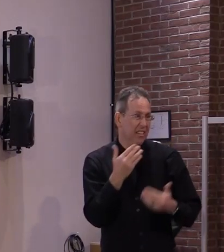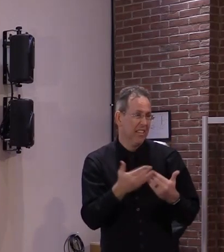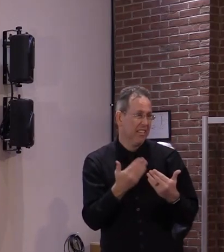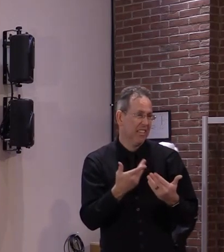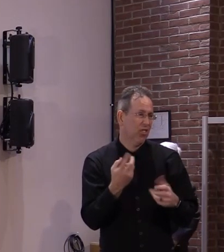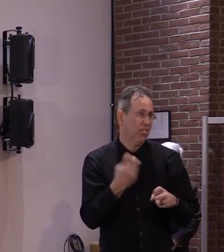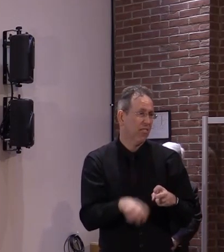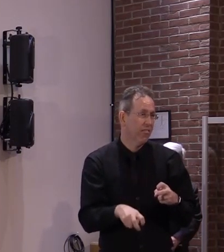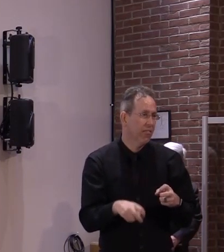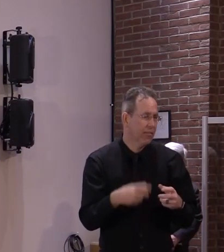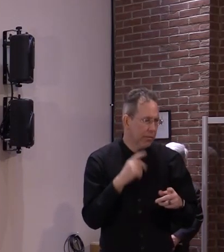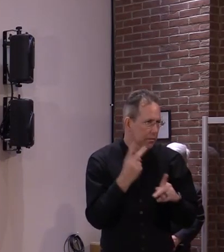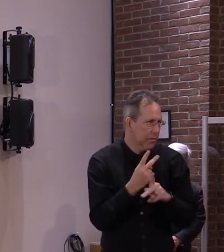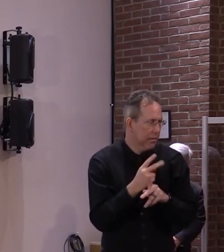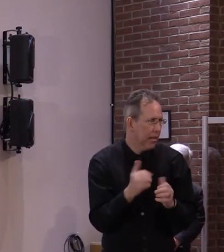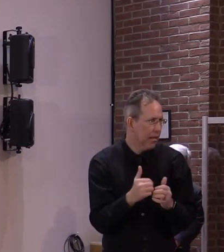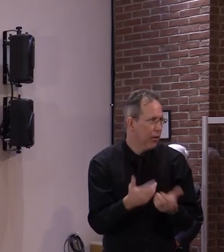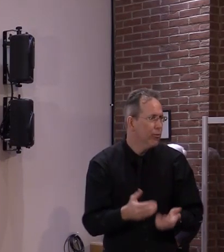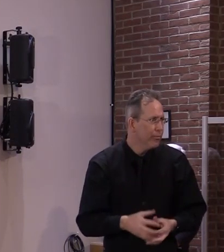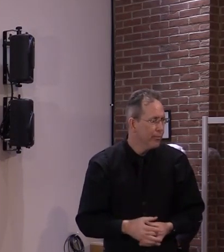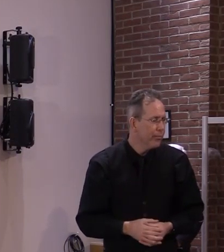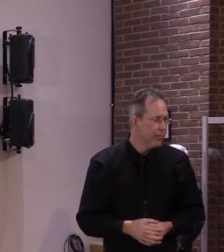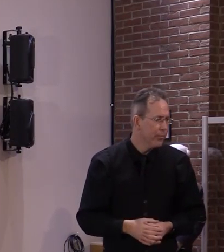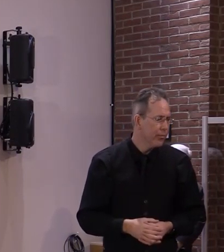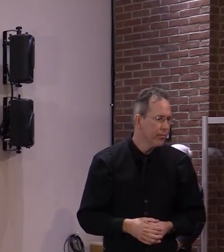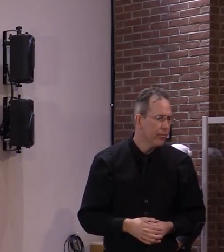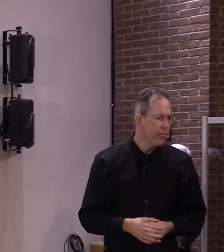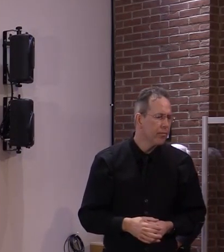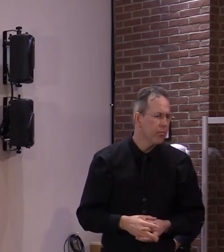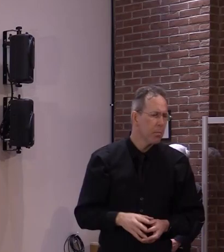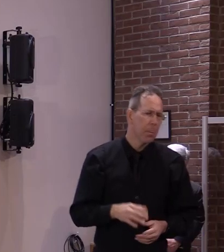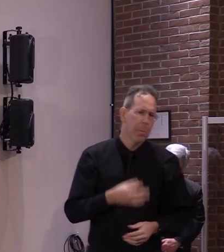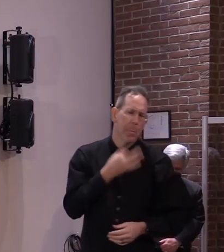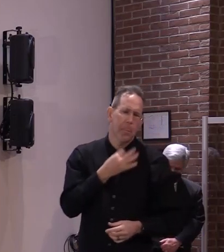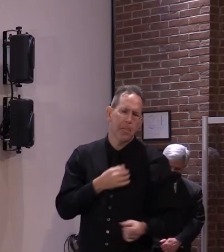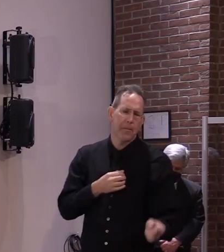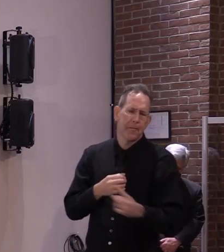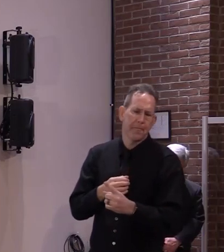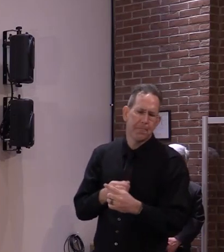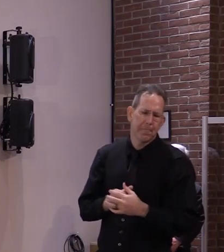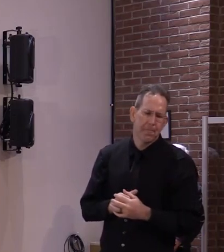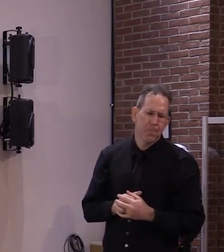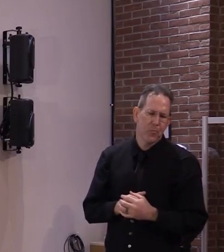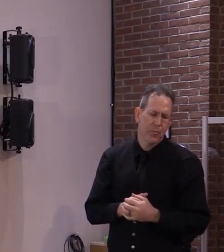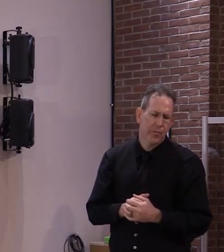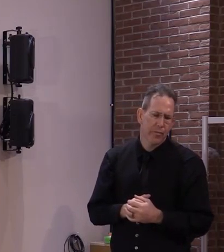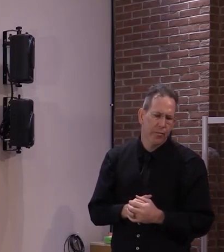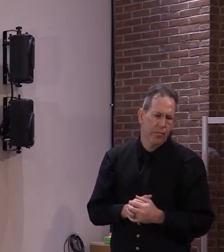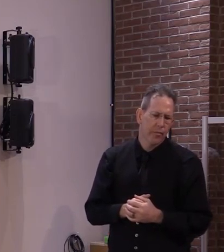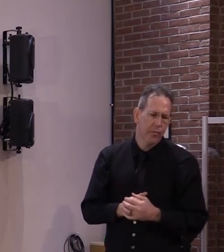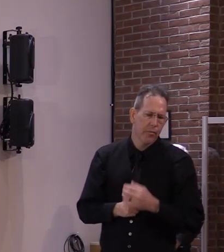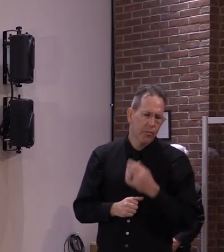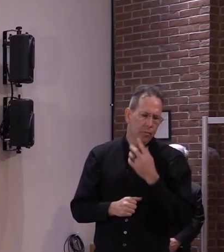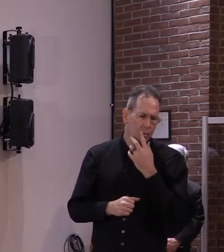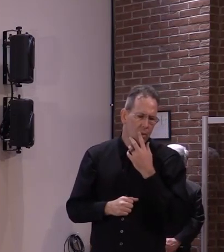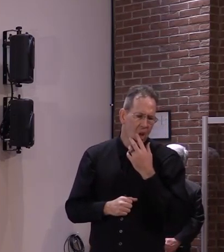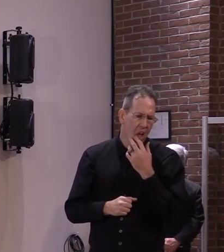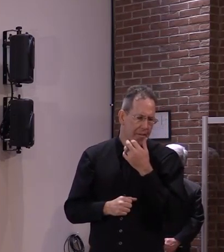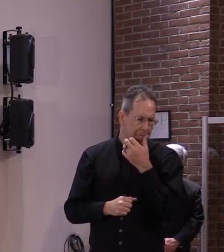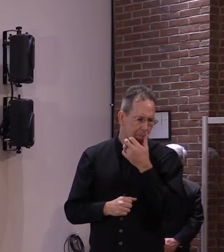Do you agree with the premise that that the rural students, English